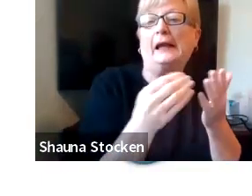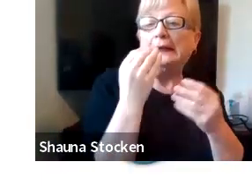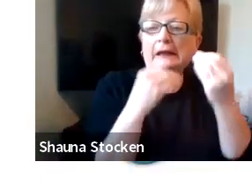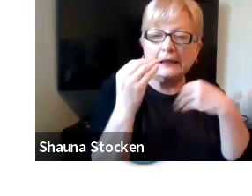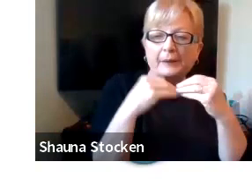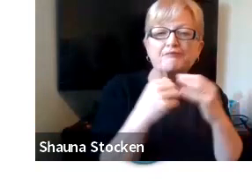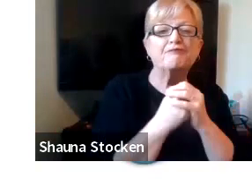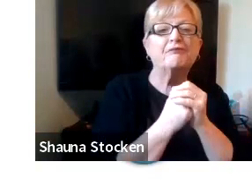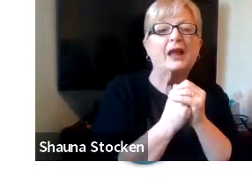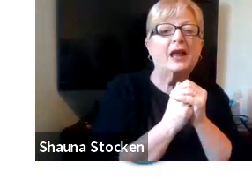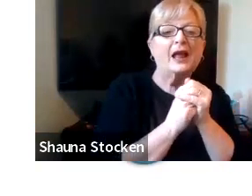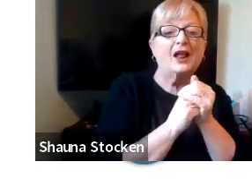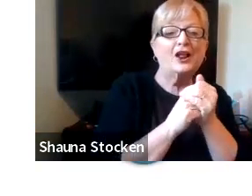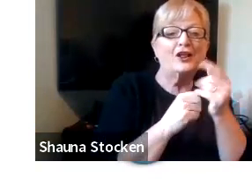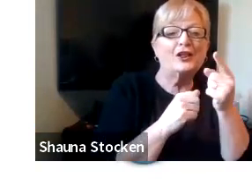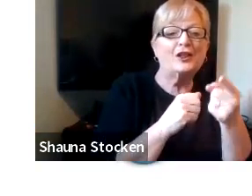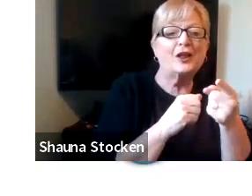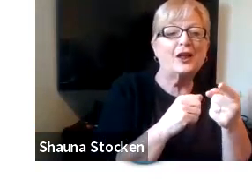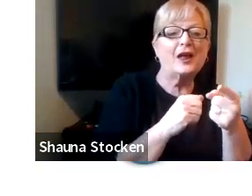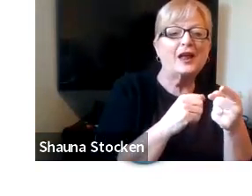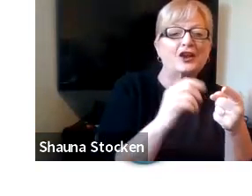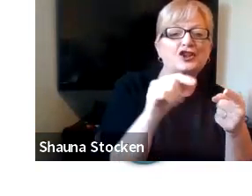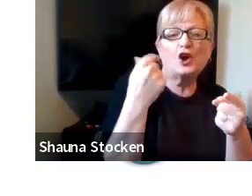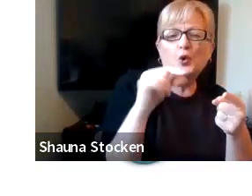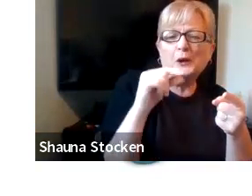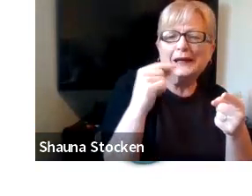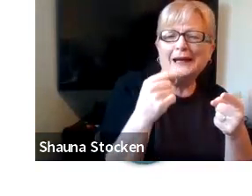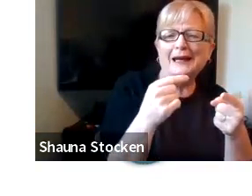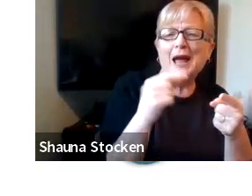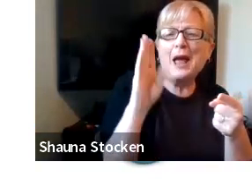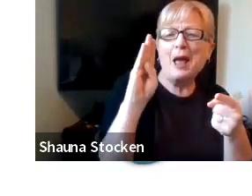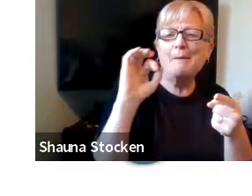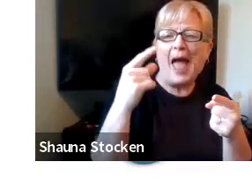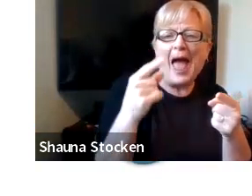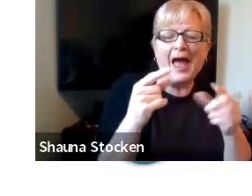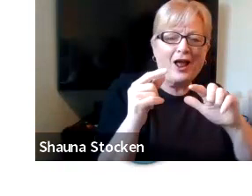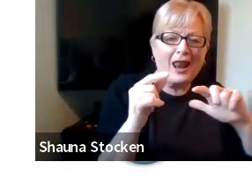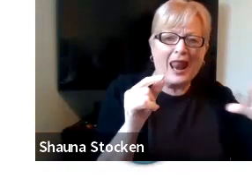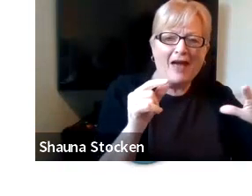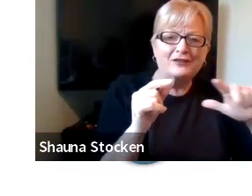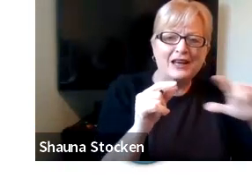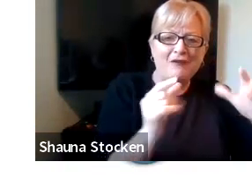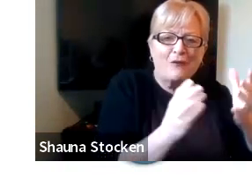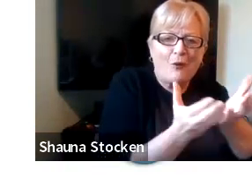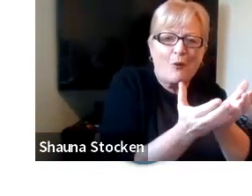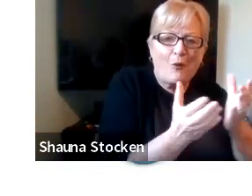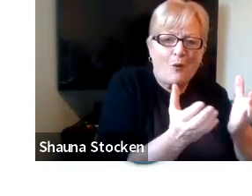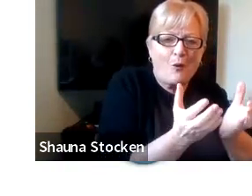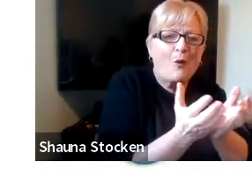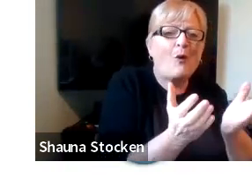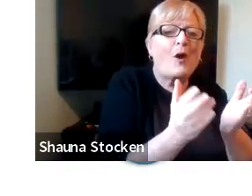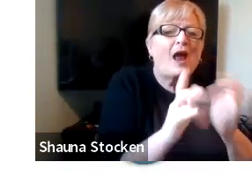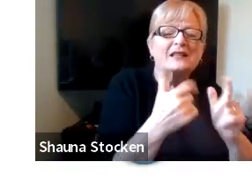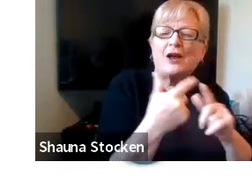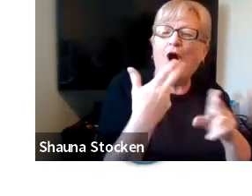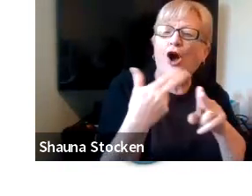The greenish bag on the left bottom hand corner is a boil bag.